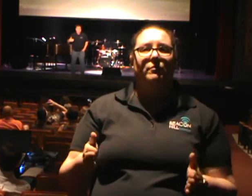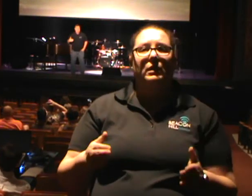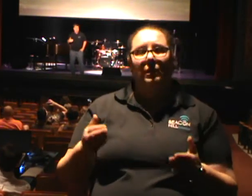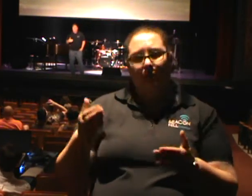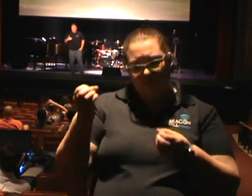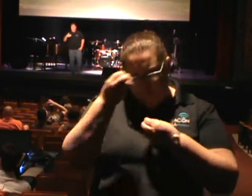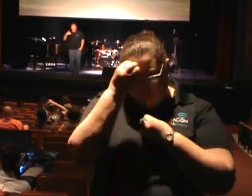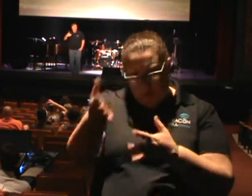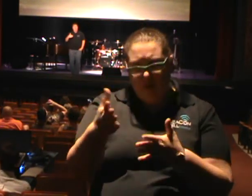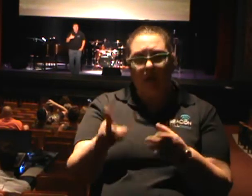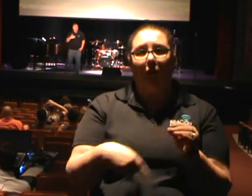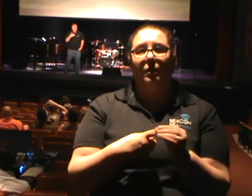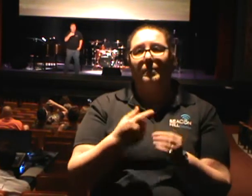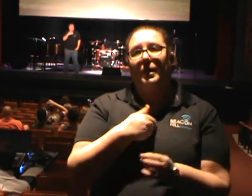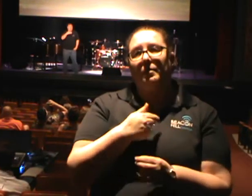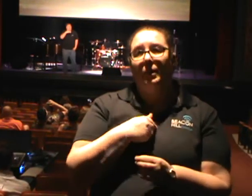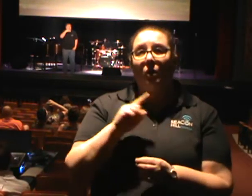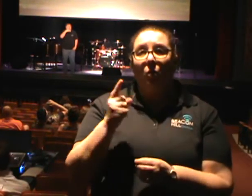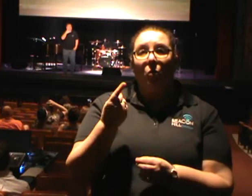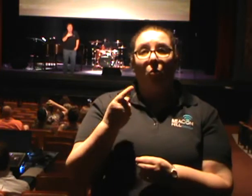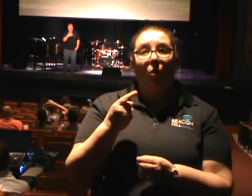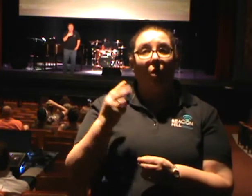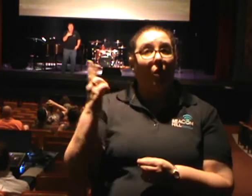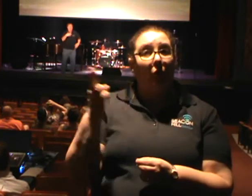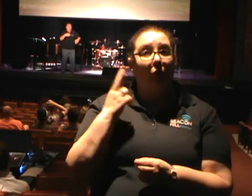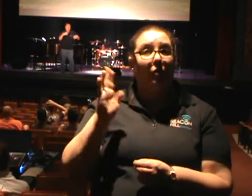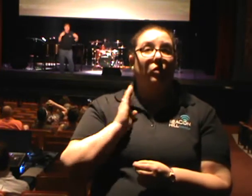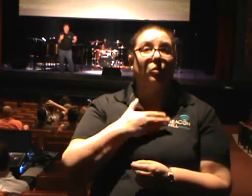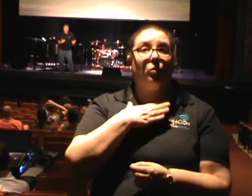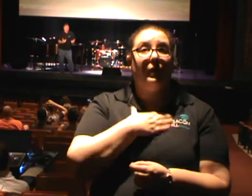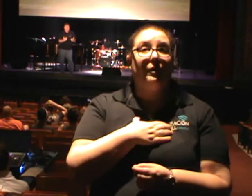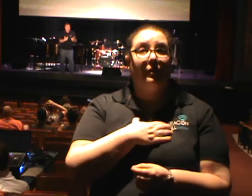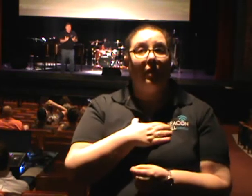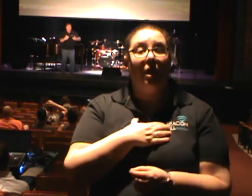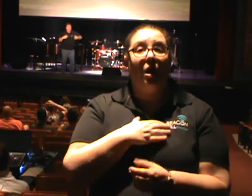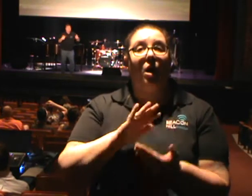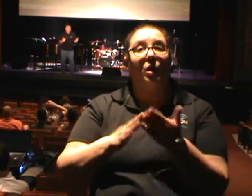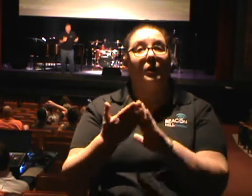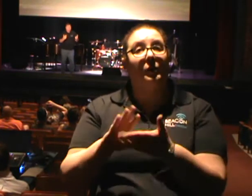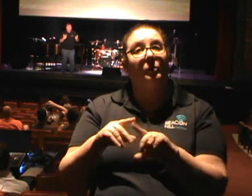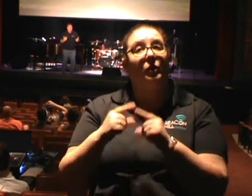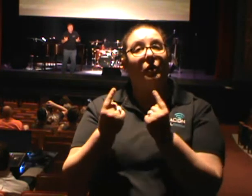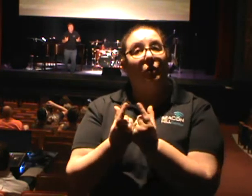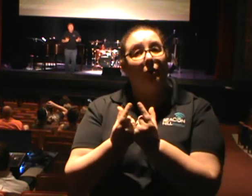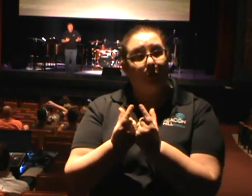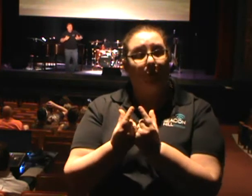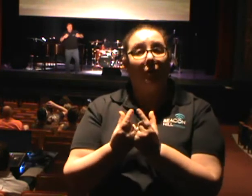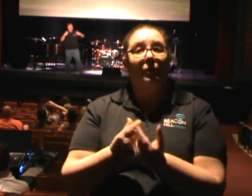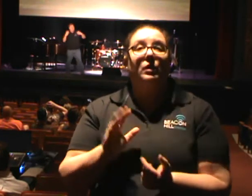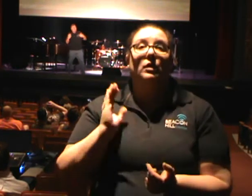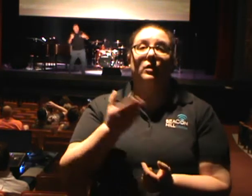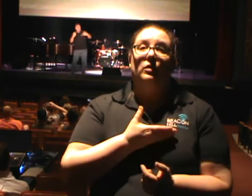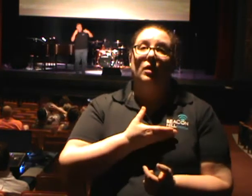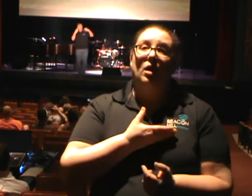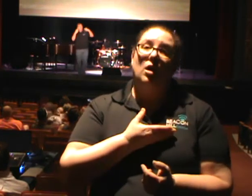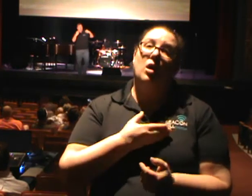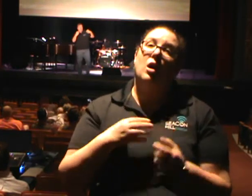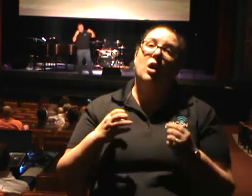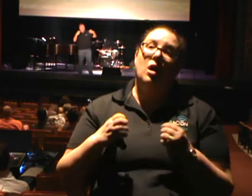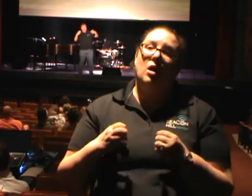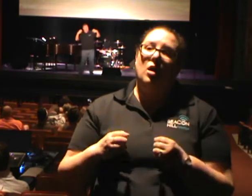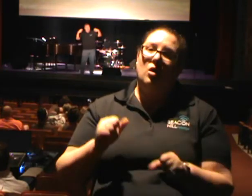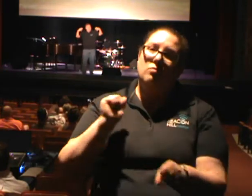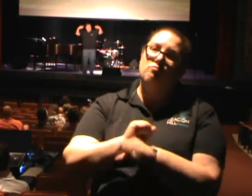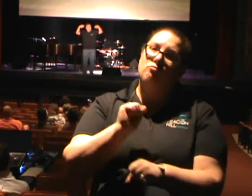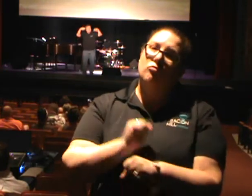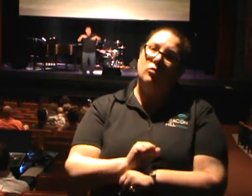them about me. That's one of the reasons we desire our community groups. And here's our grassroots effort to try to reach people one